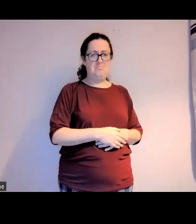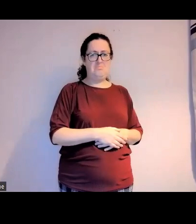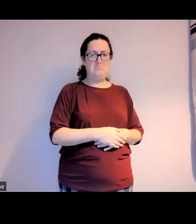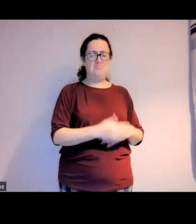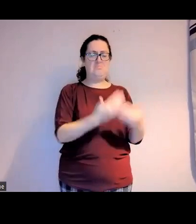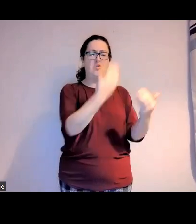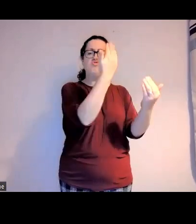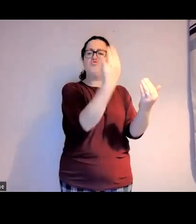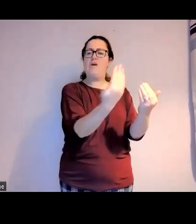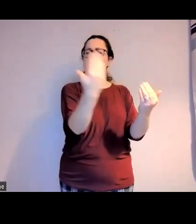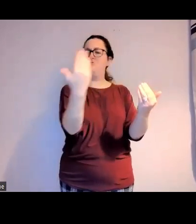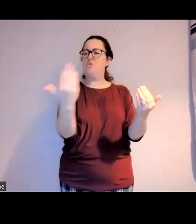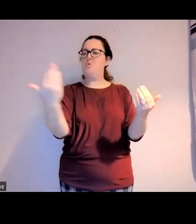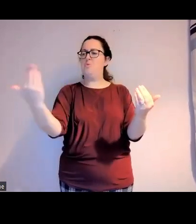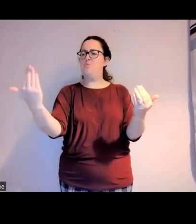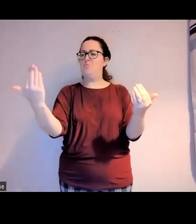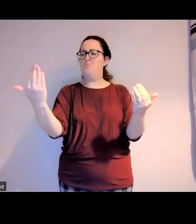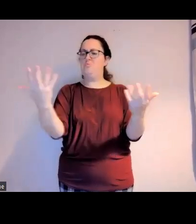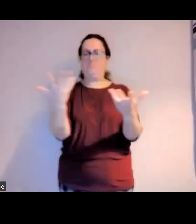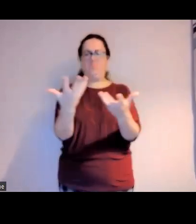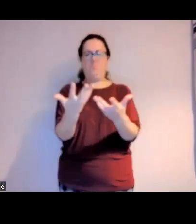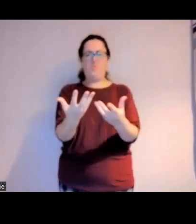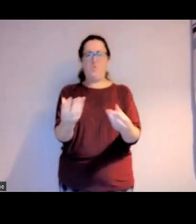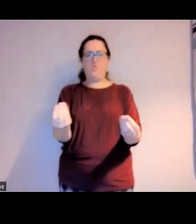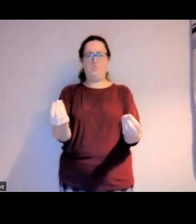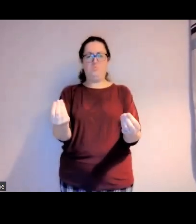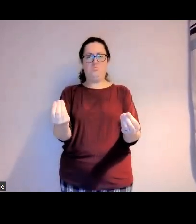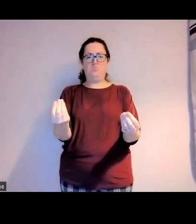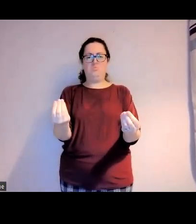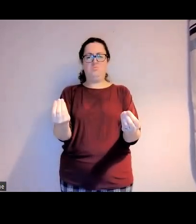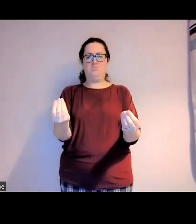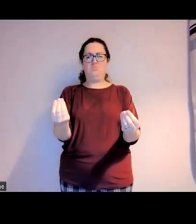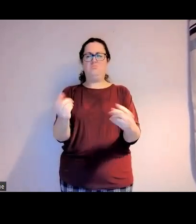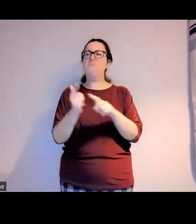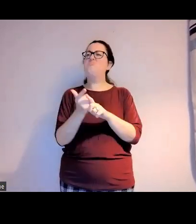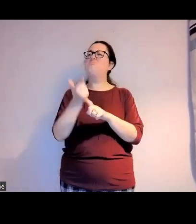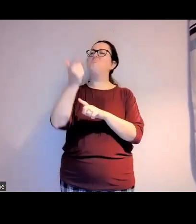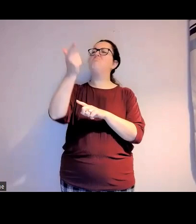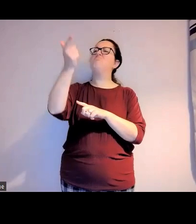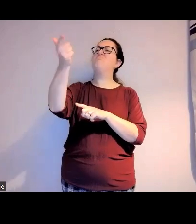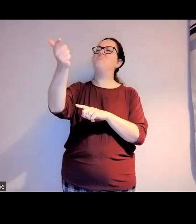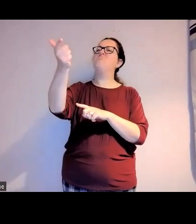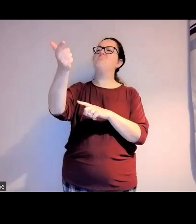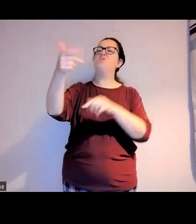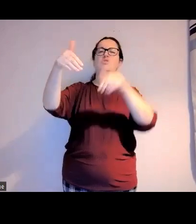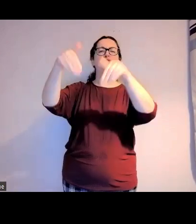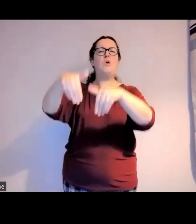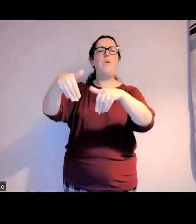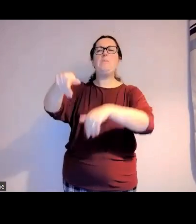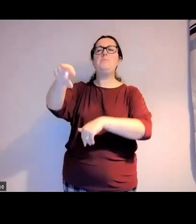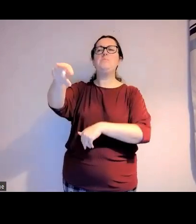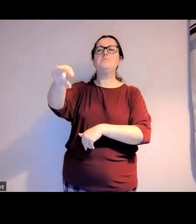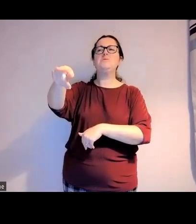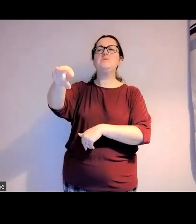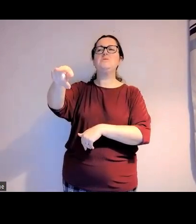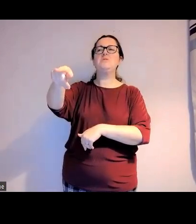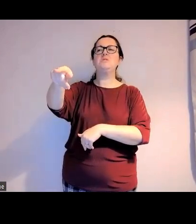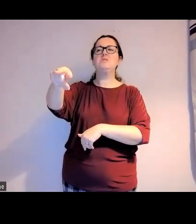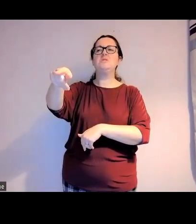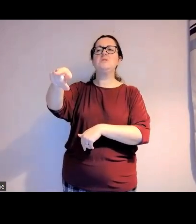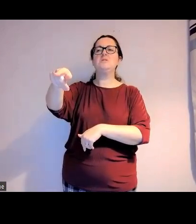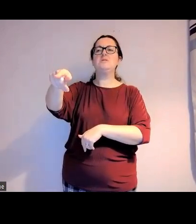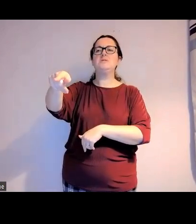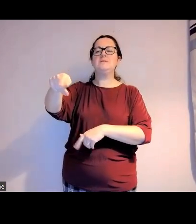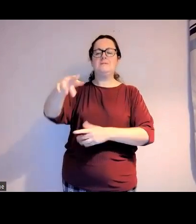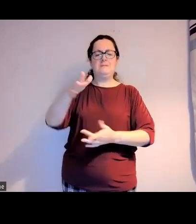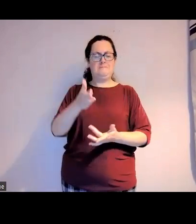have disappeared, and there are now shops on the far side of the town. The middle